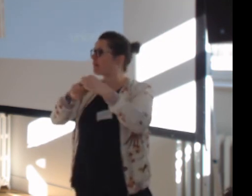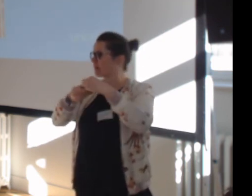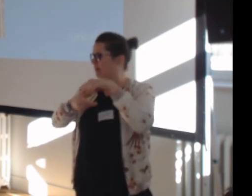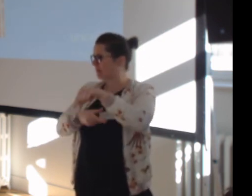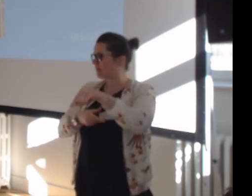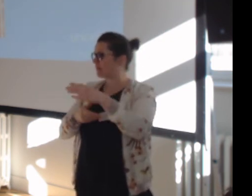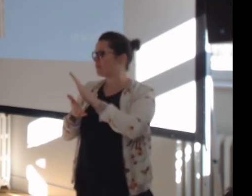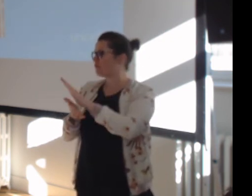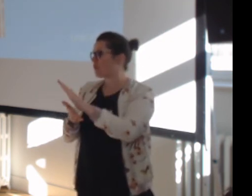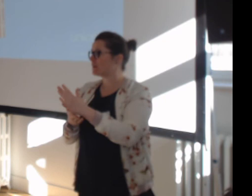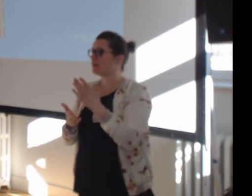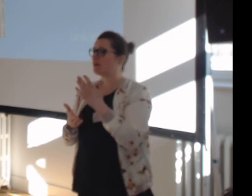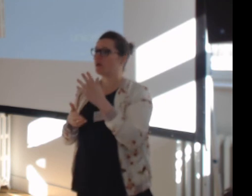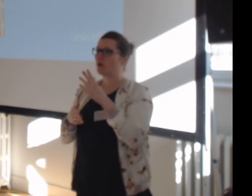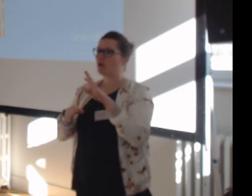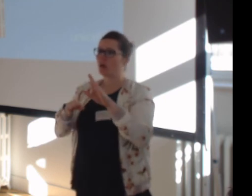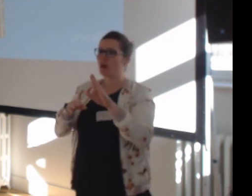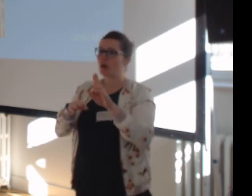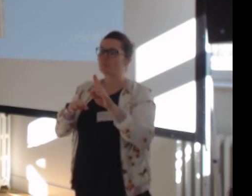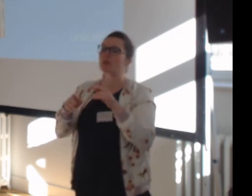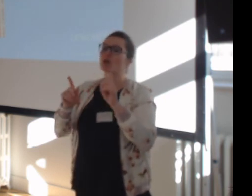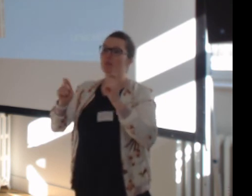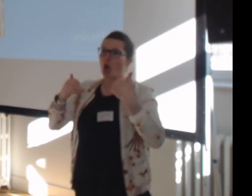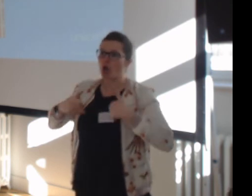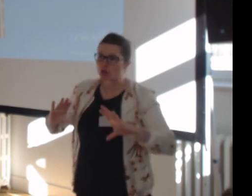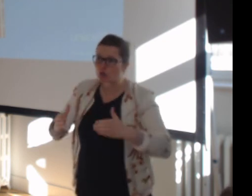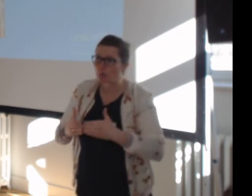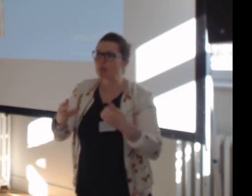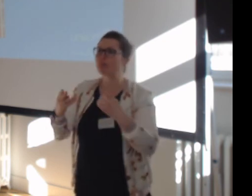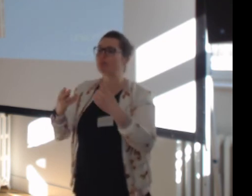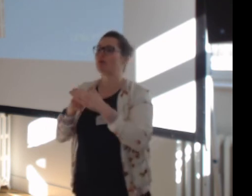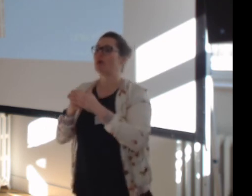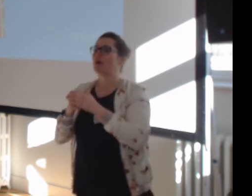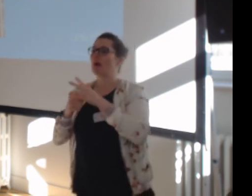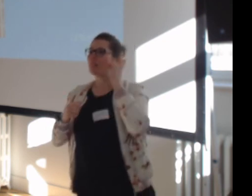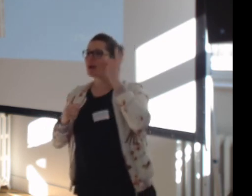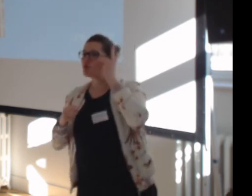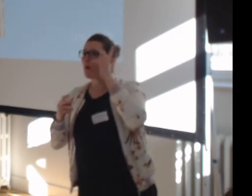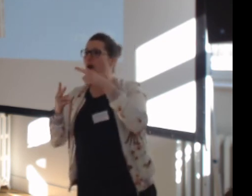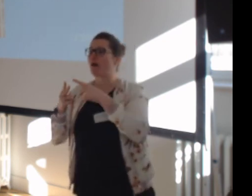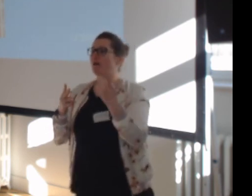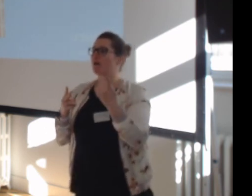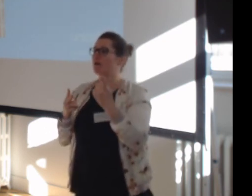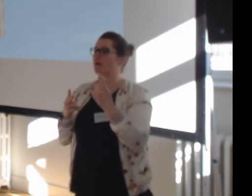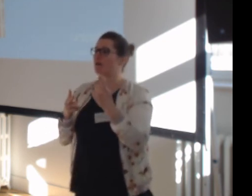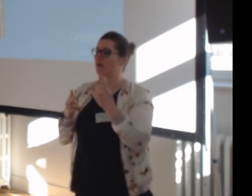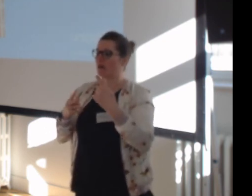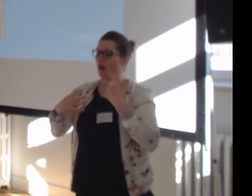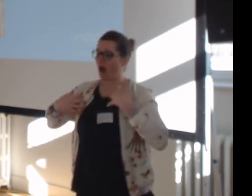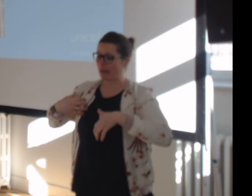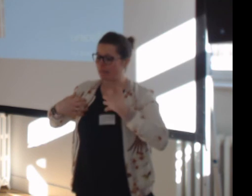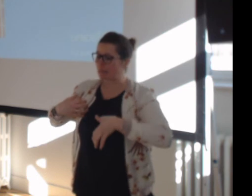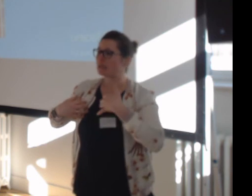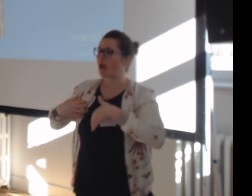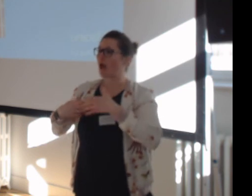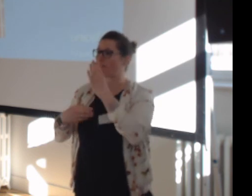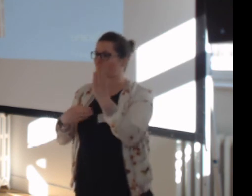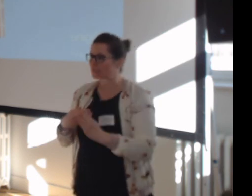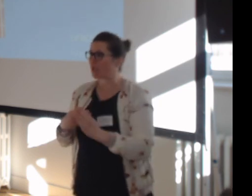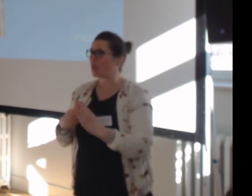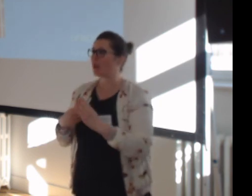well, including user groups in Paraguay, Argentina, Brazil, and Uruguay